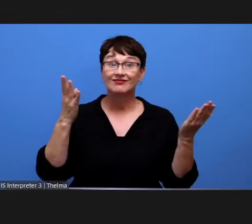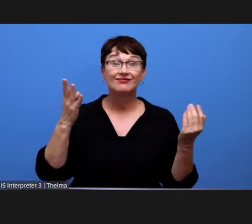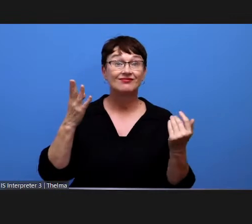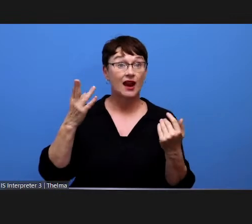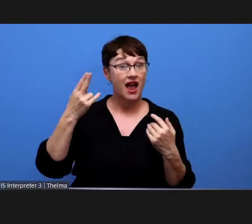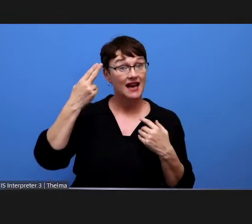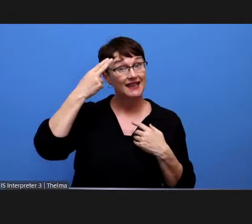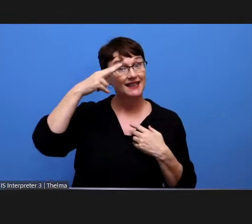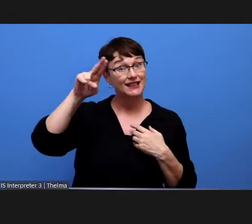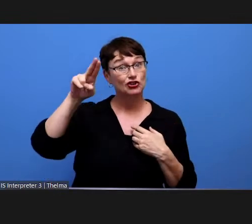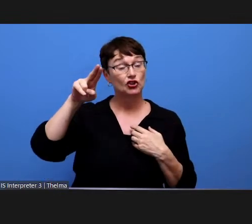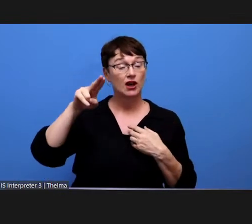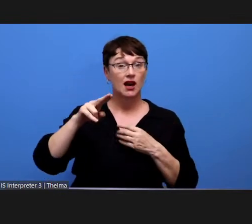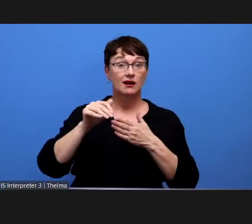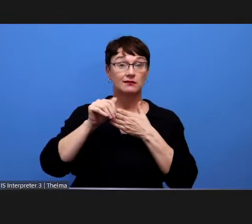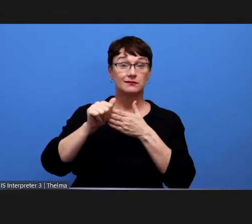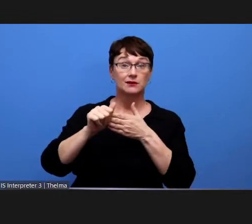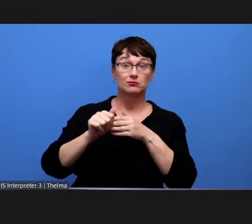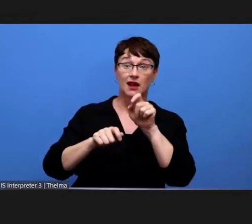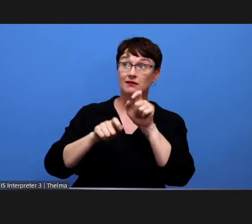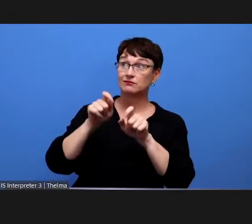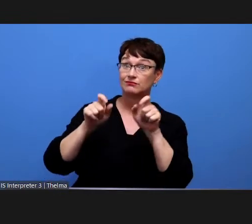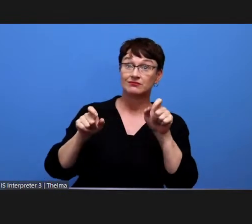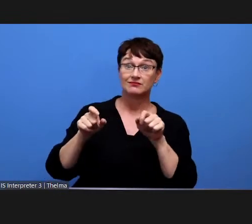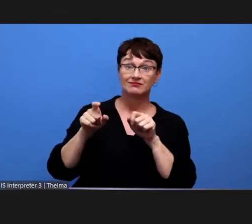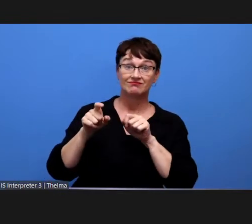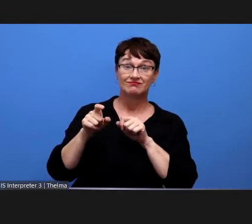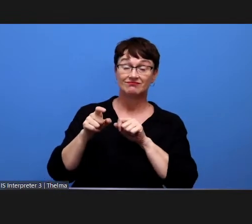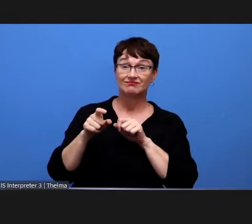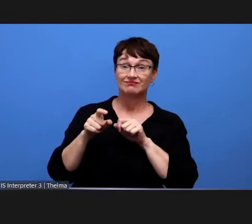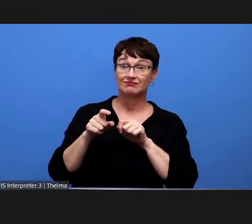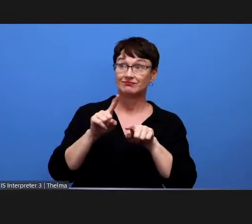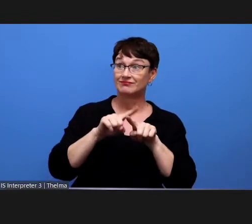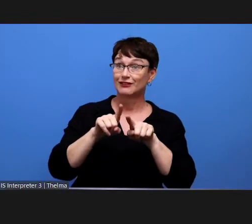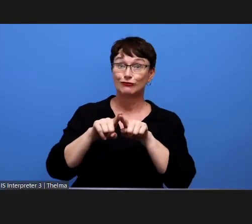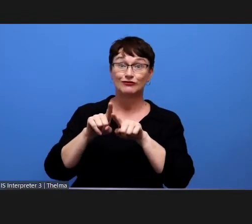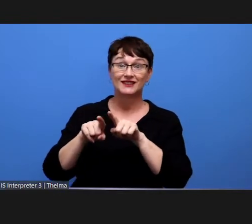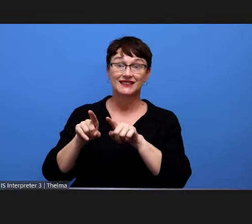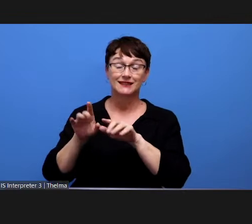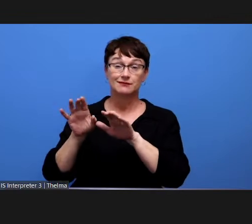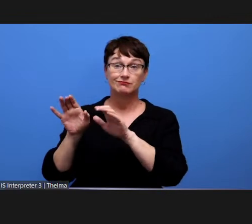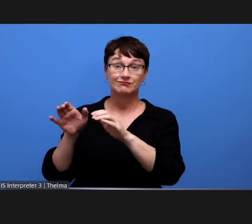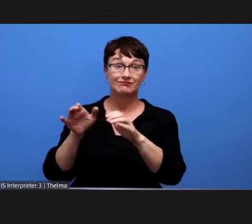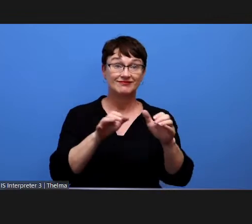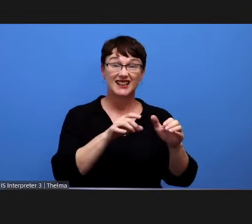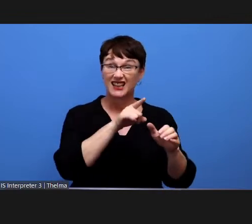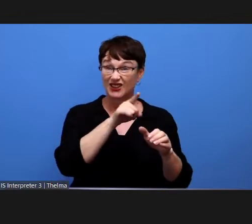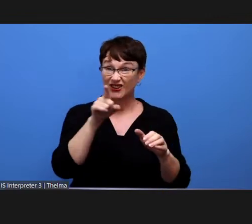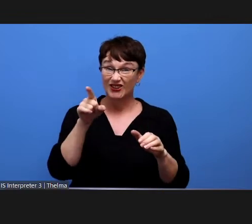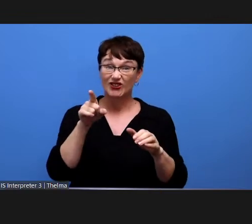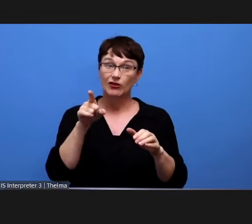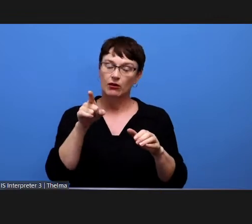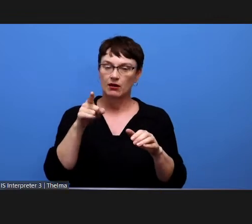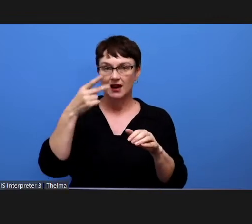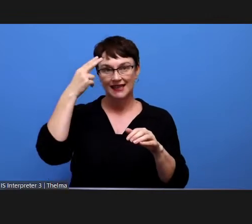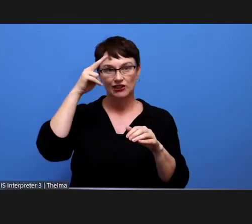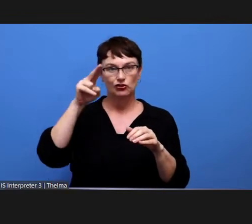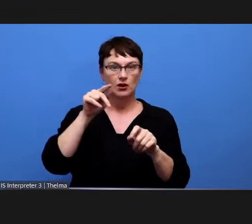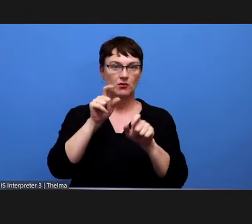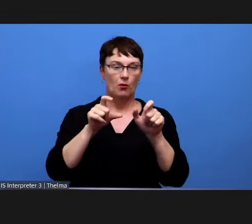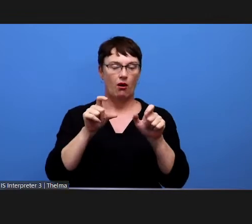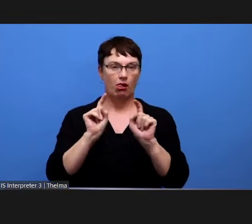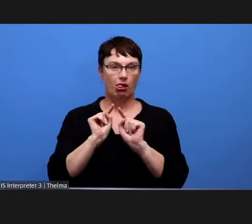in all the panels, in all the parallel sessions on the Sustainable Development Goals. And I'd like to recognize